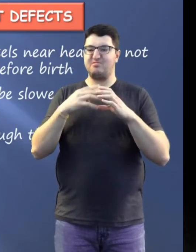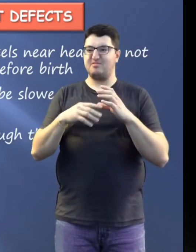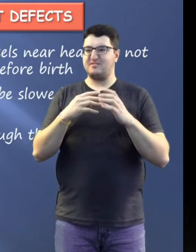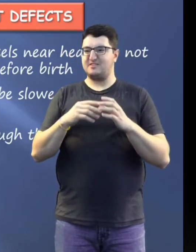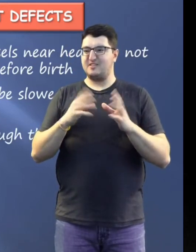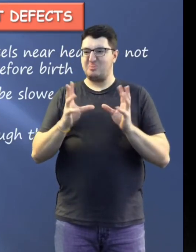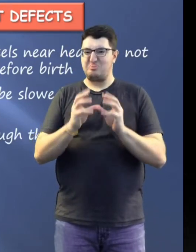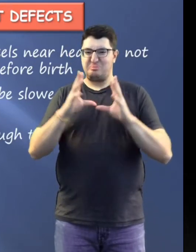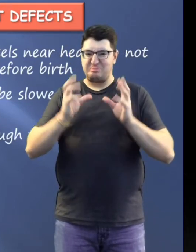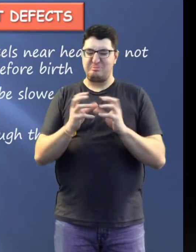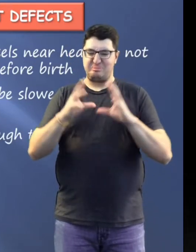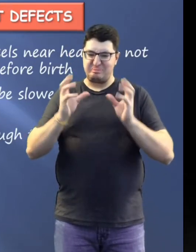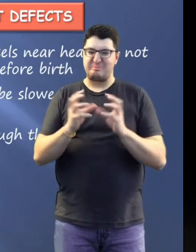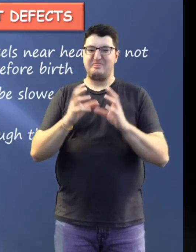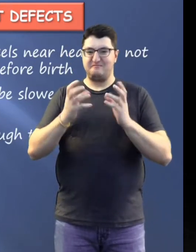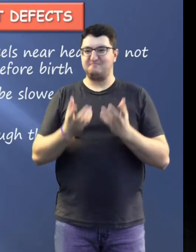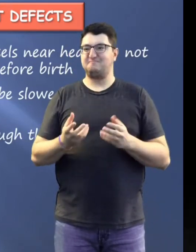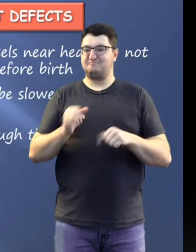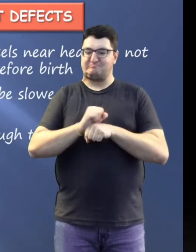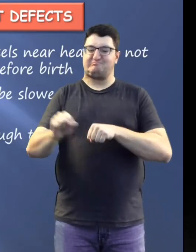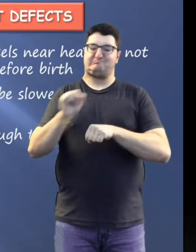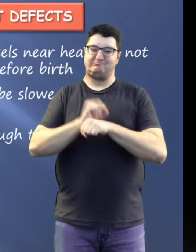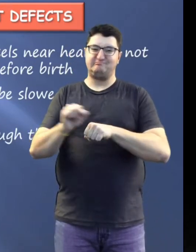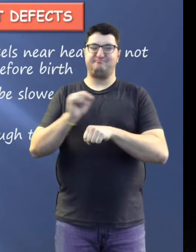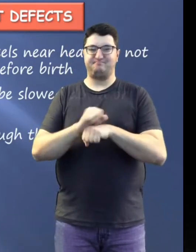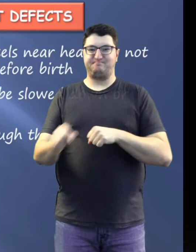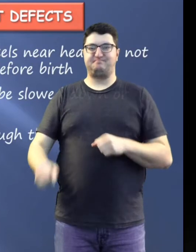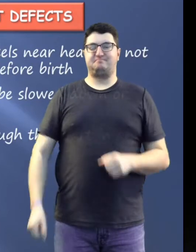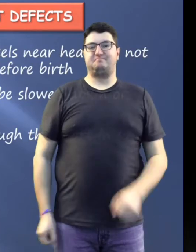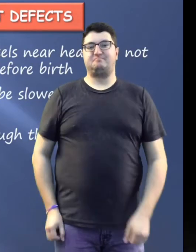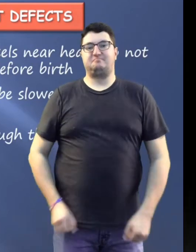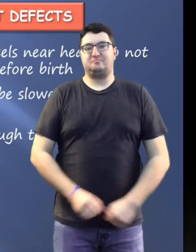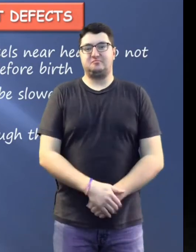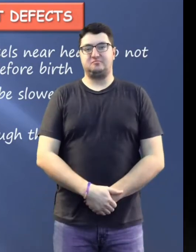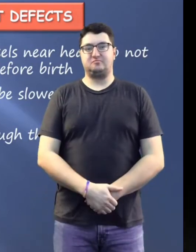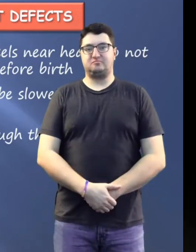way, which causes it to have to work harder.